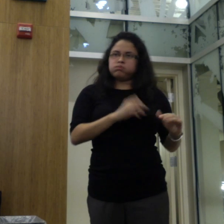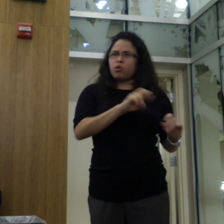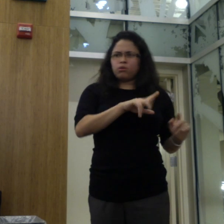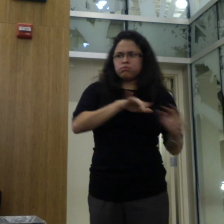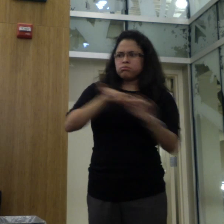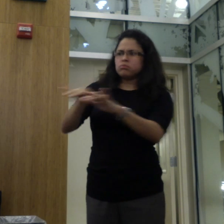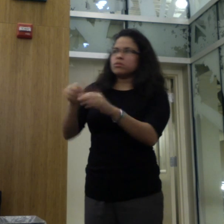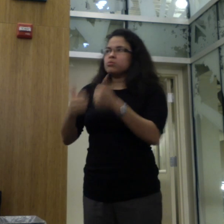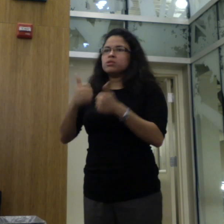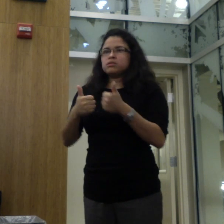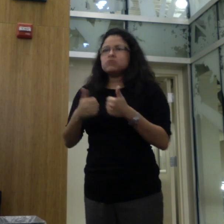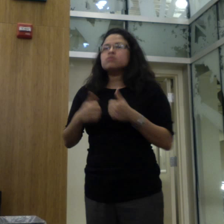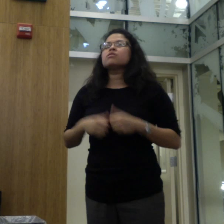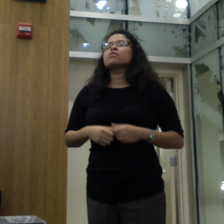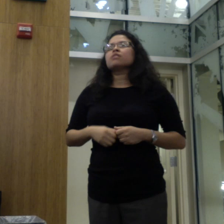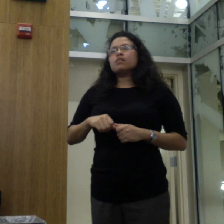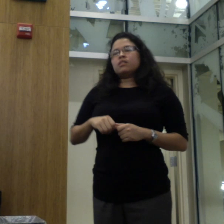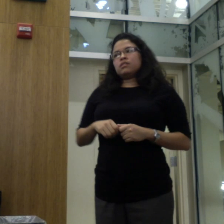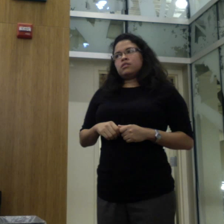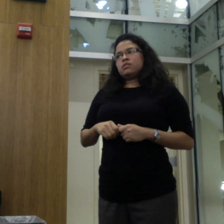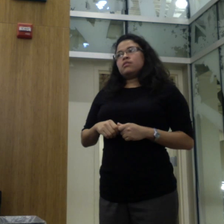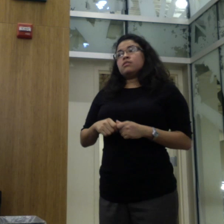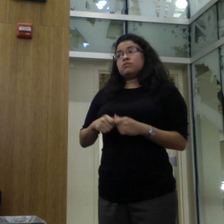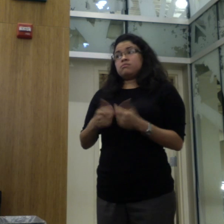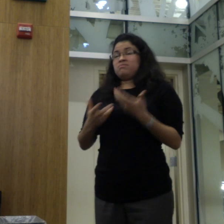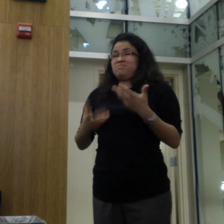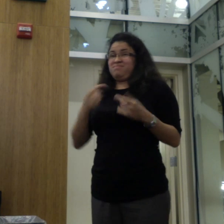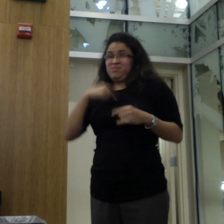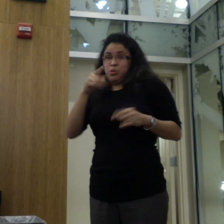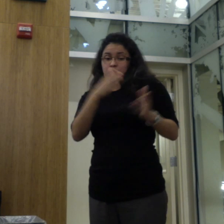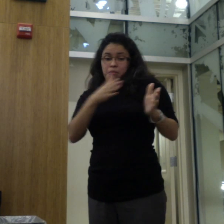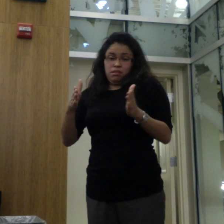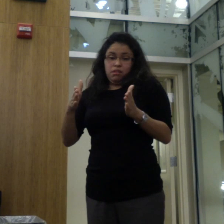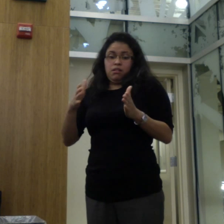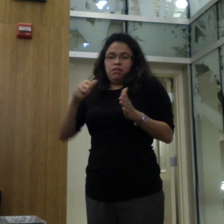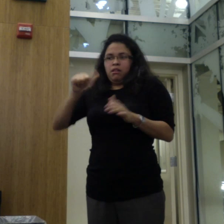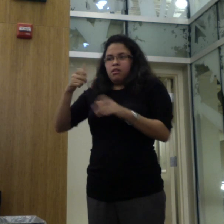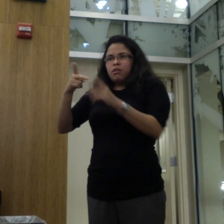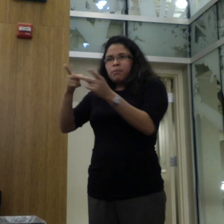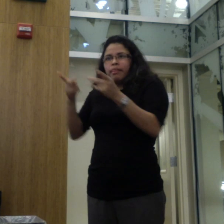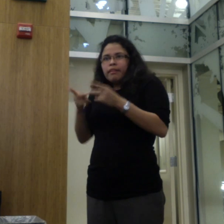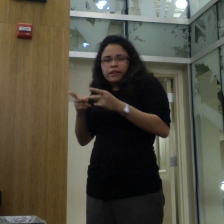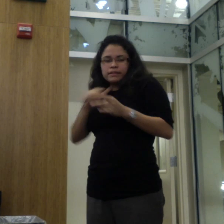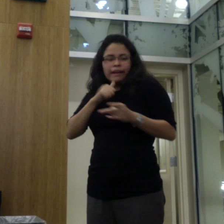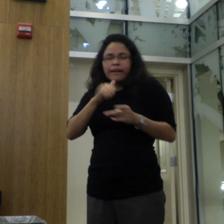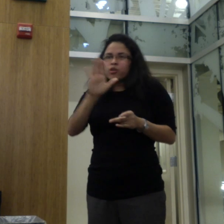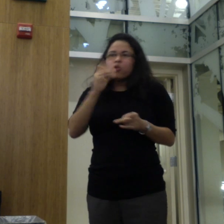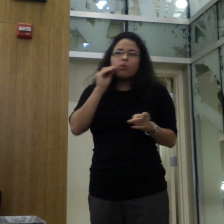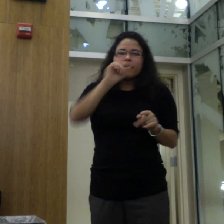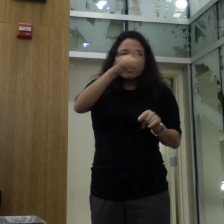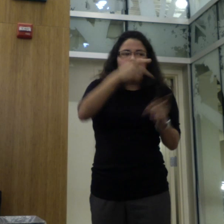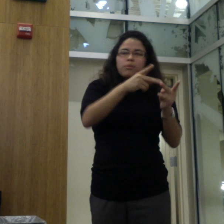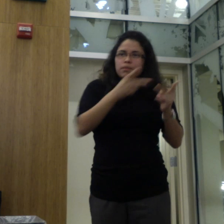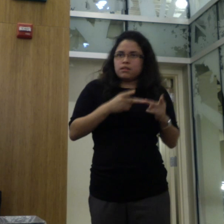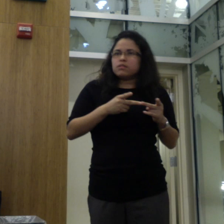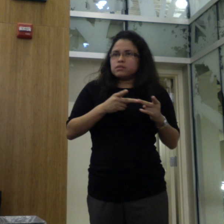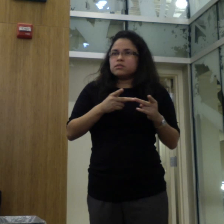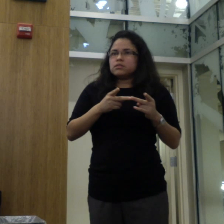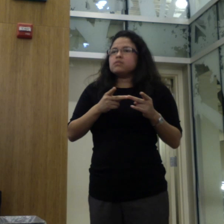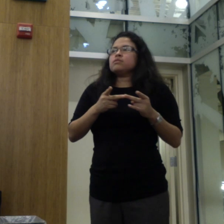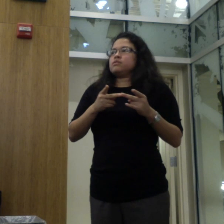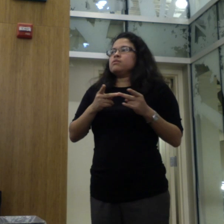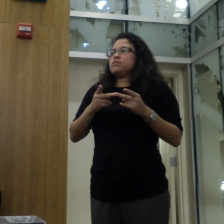them? Or is there another location that you may potentially have in play that you're going to